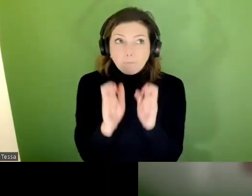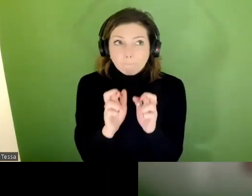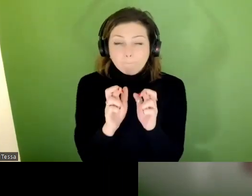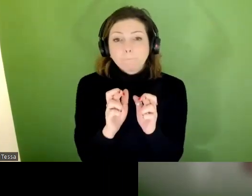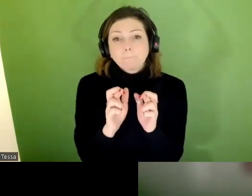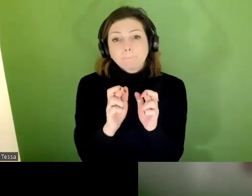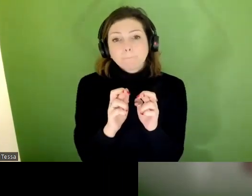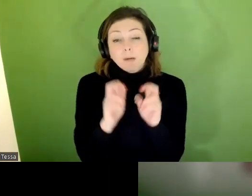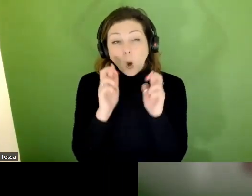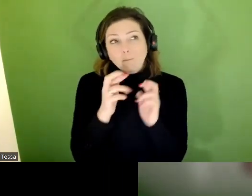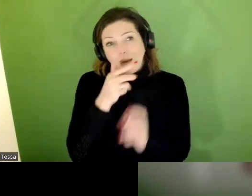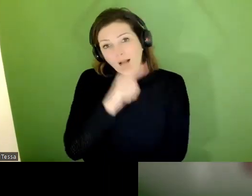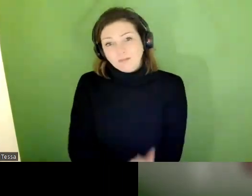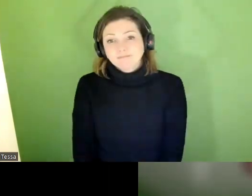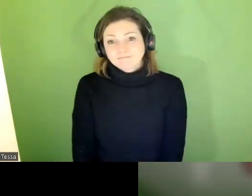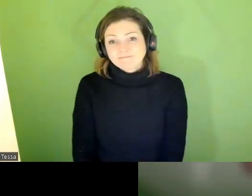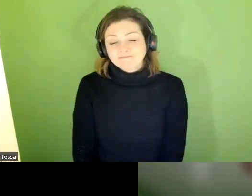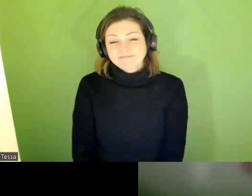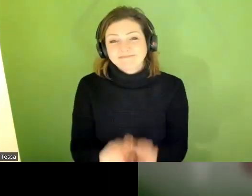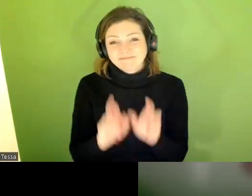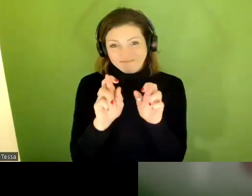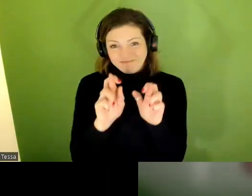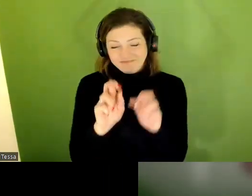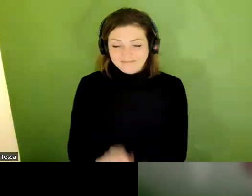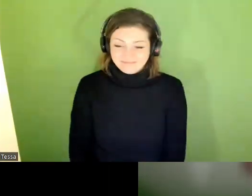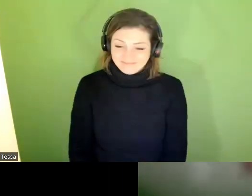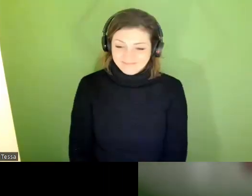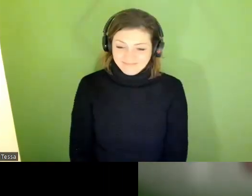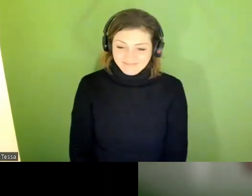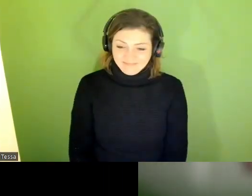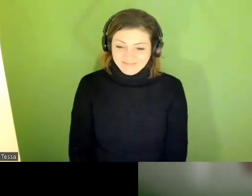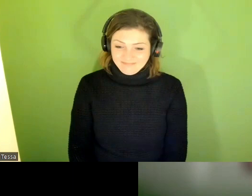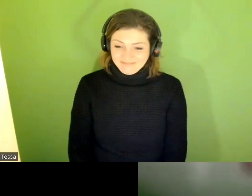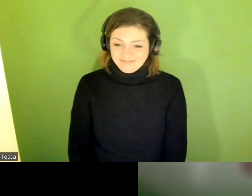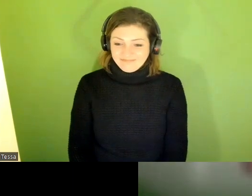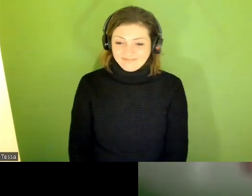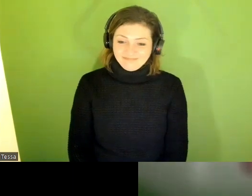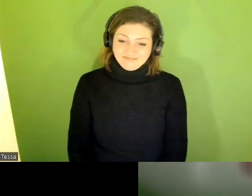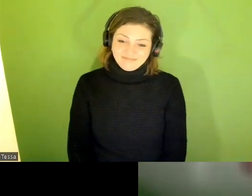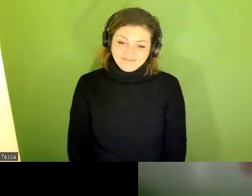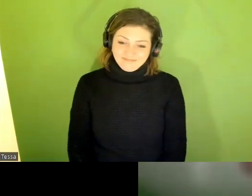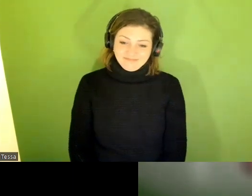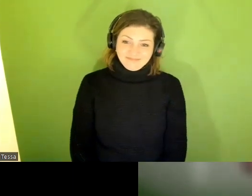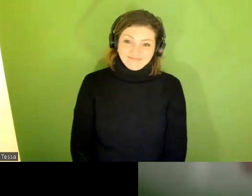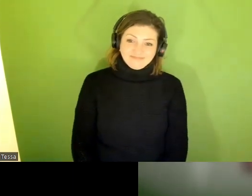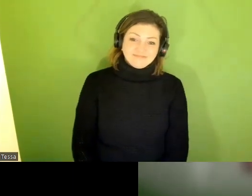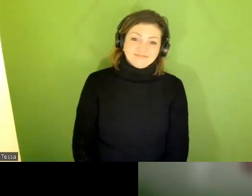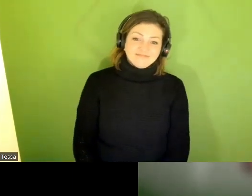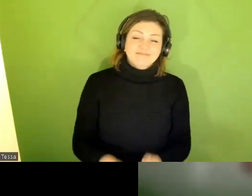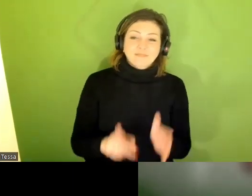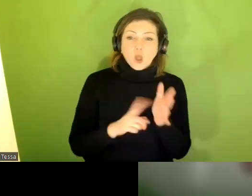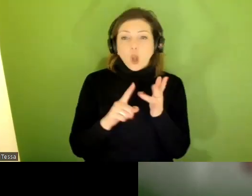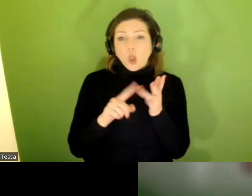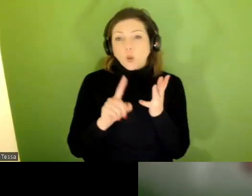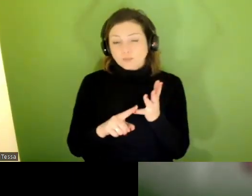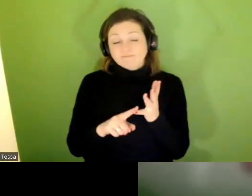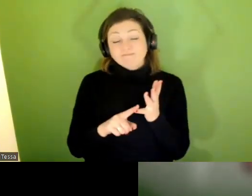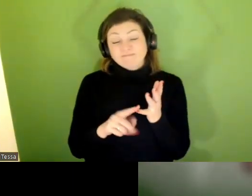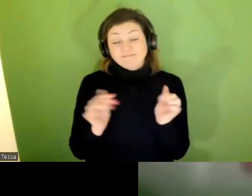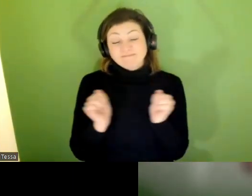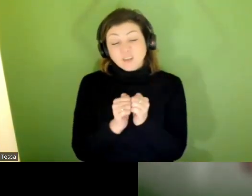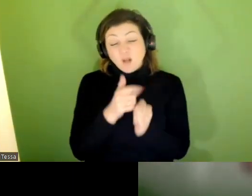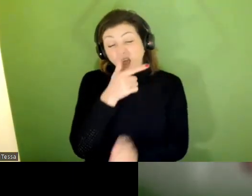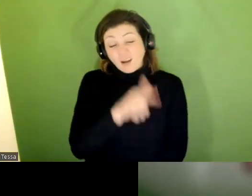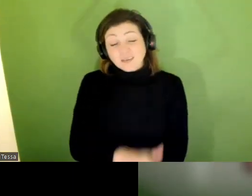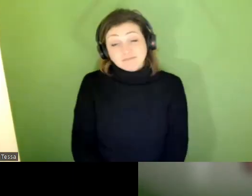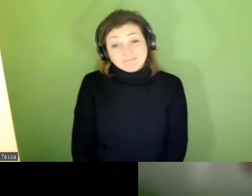and yeah, and fingers crossed. Well, I would absolutely agree with that, Varsha. I think there's a lot of luck, but